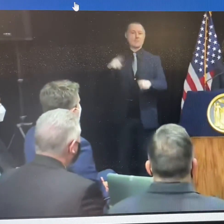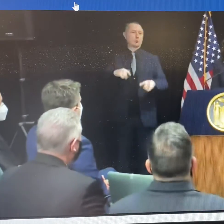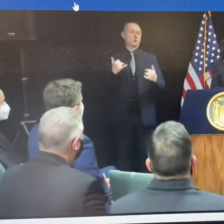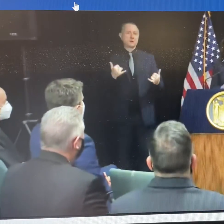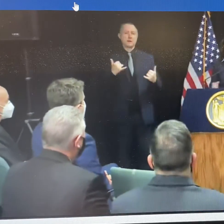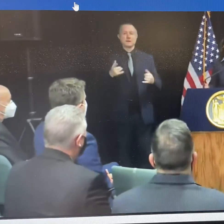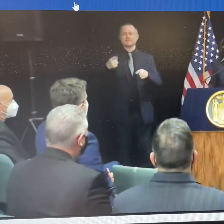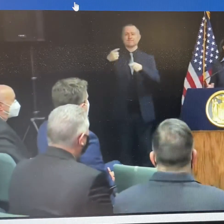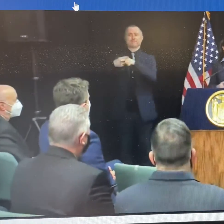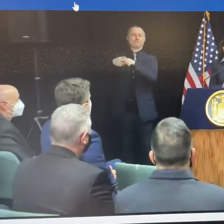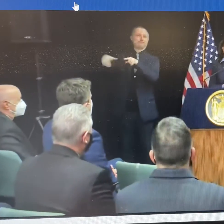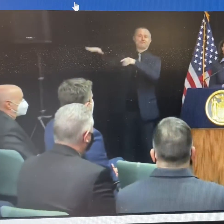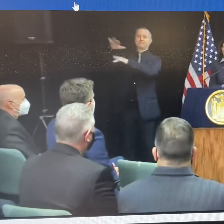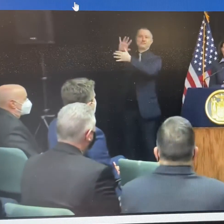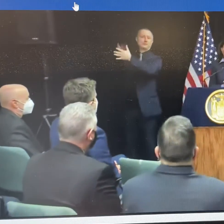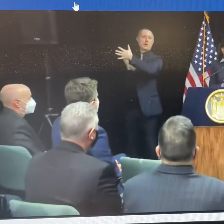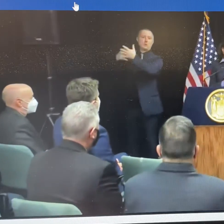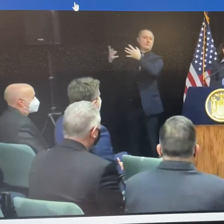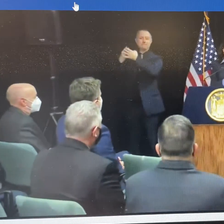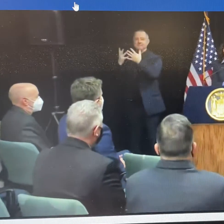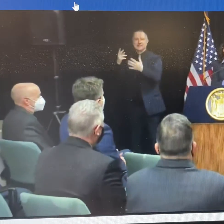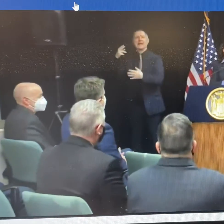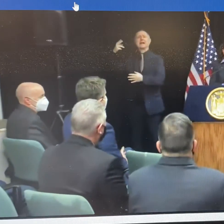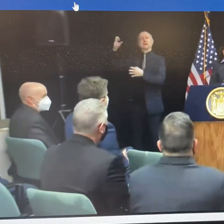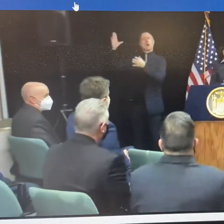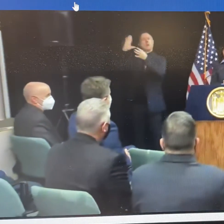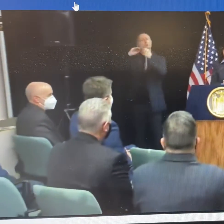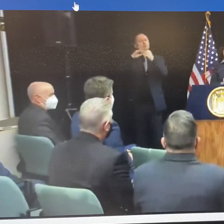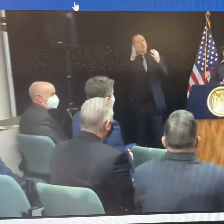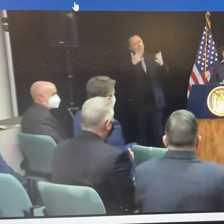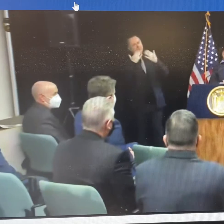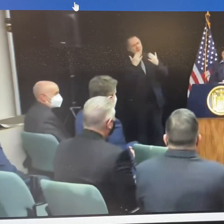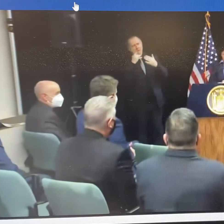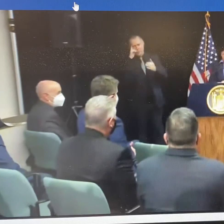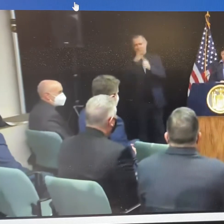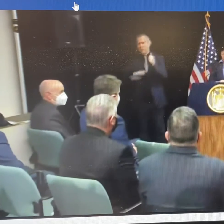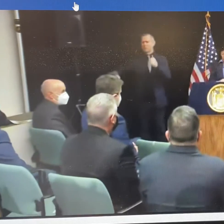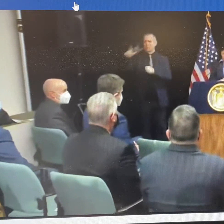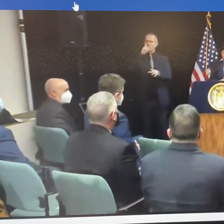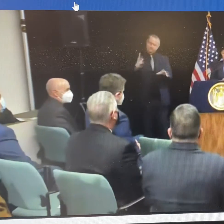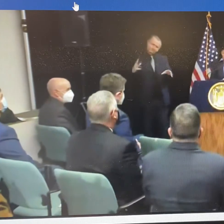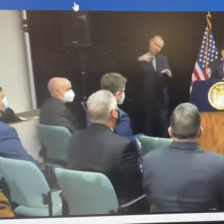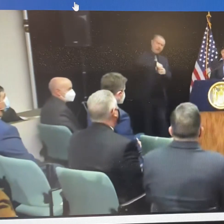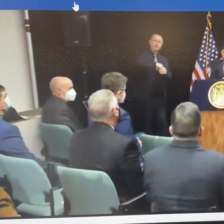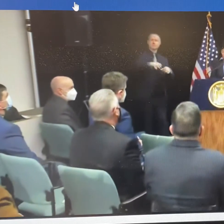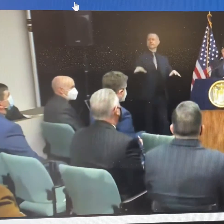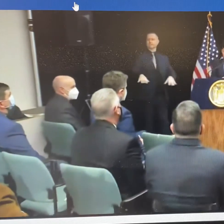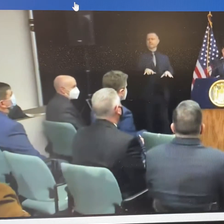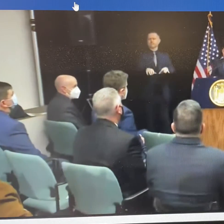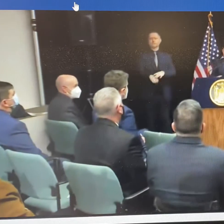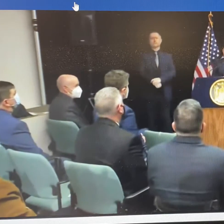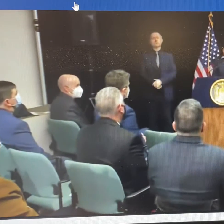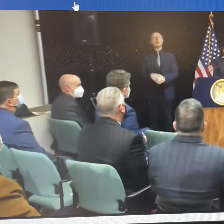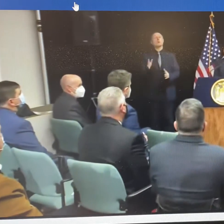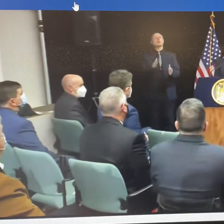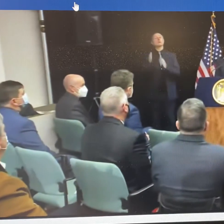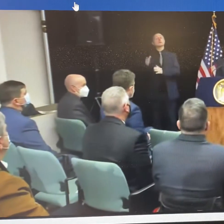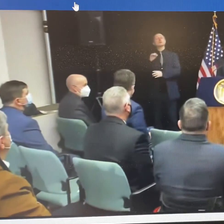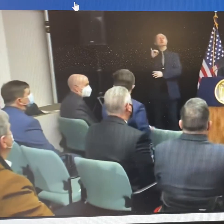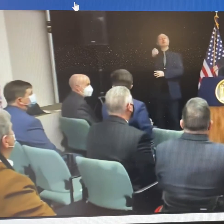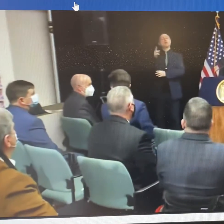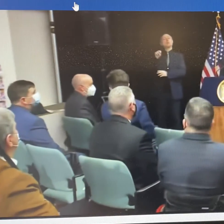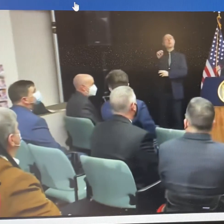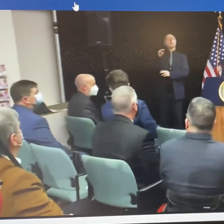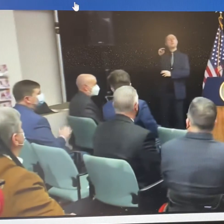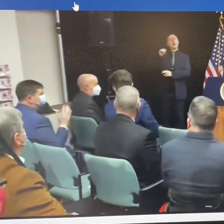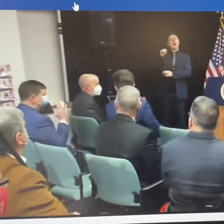get out of, but he sends his appreciation to everyone involved in this long journey, as well as John Mannion, the